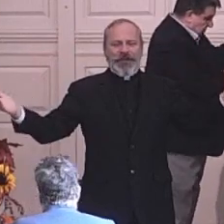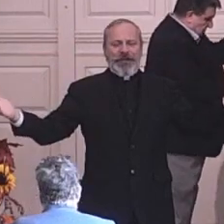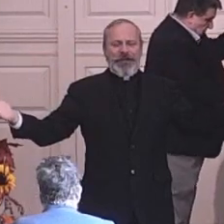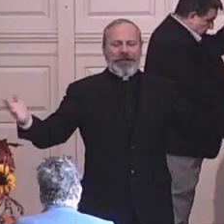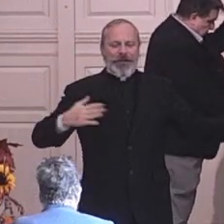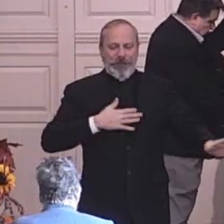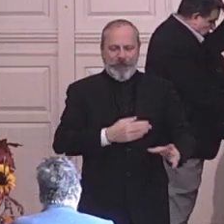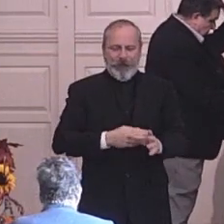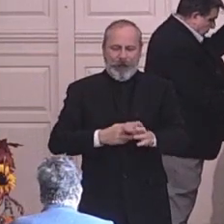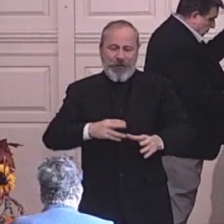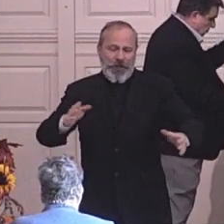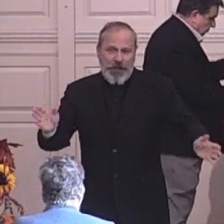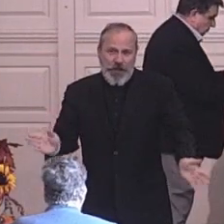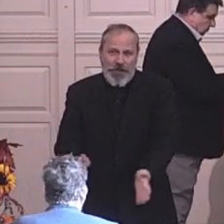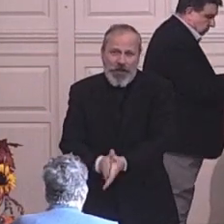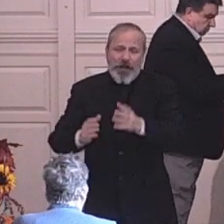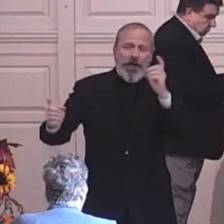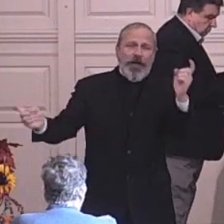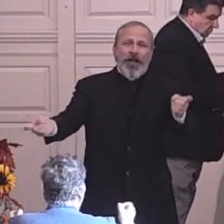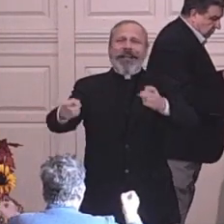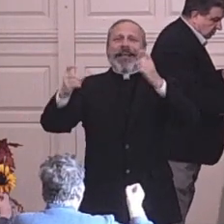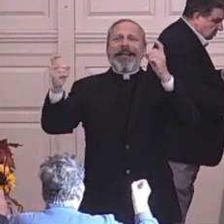alleluia,